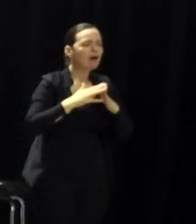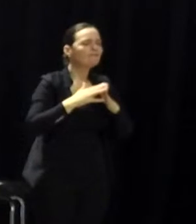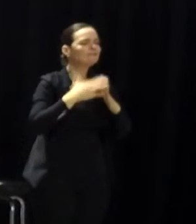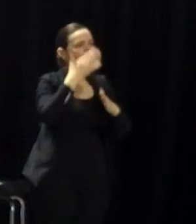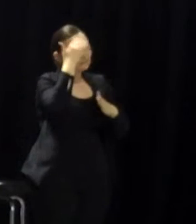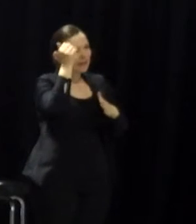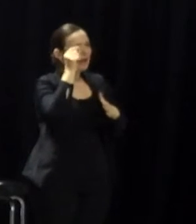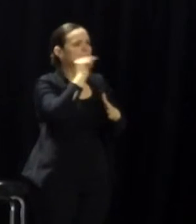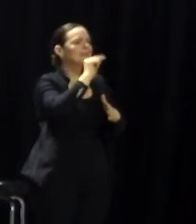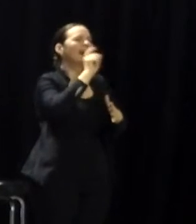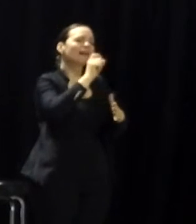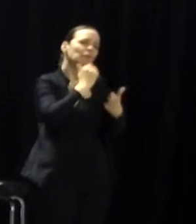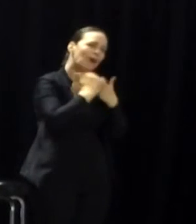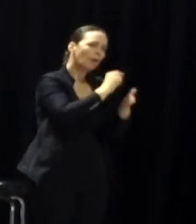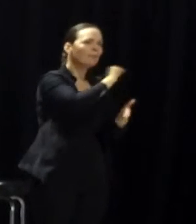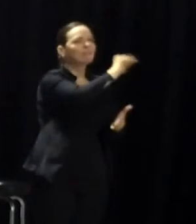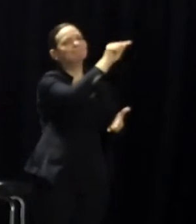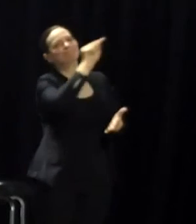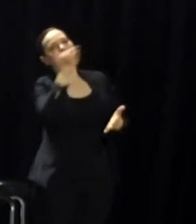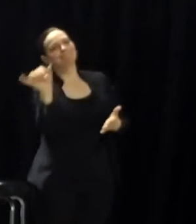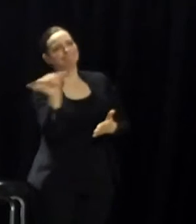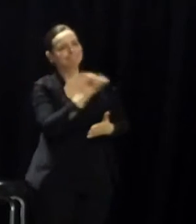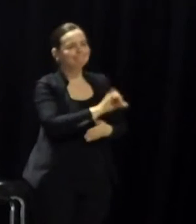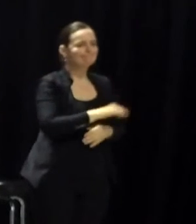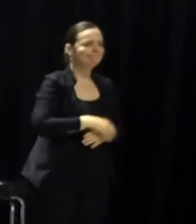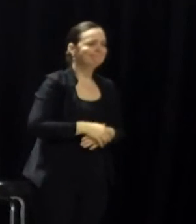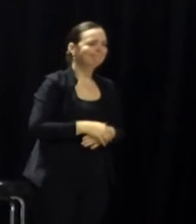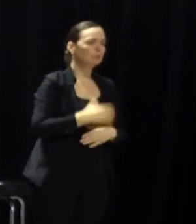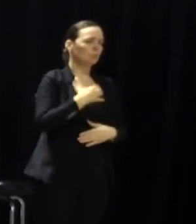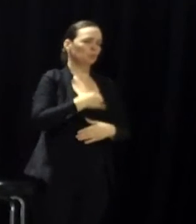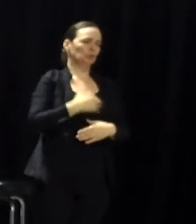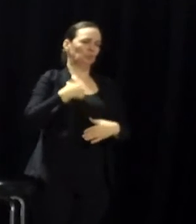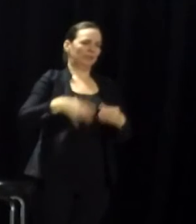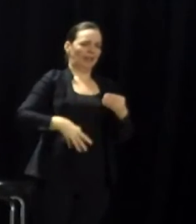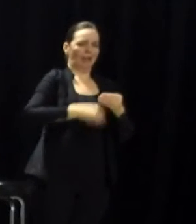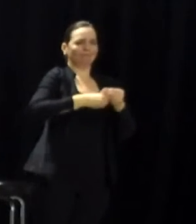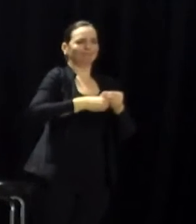Other questions? Okay, thank you, everyone. We'll see